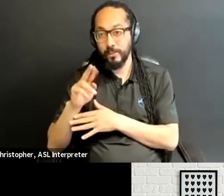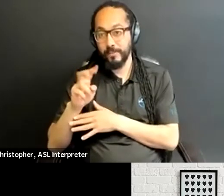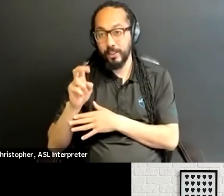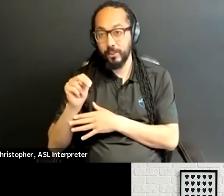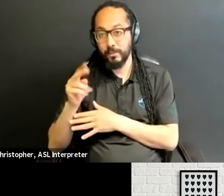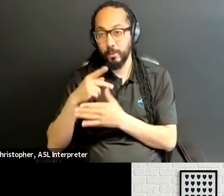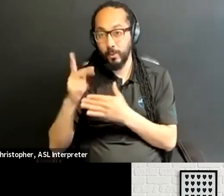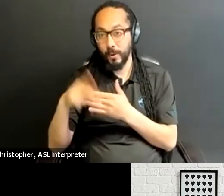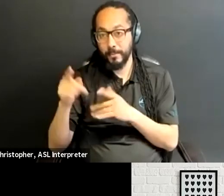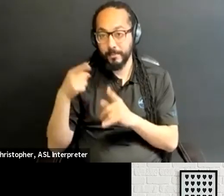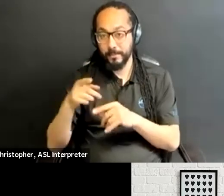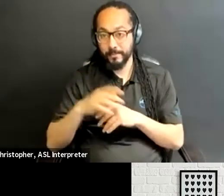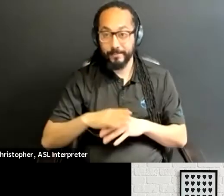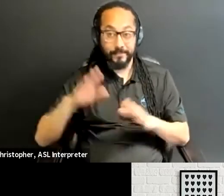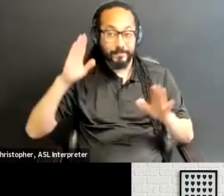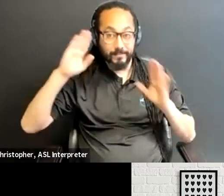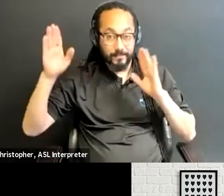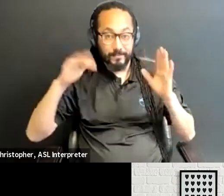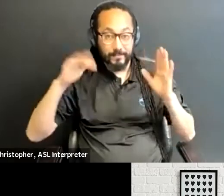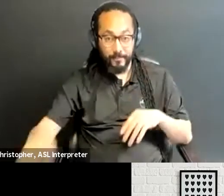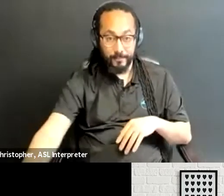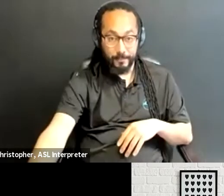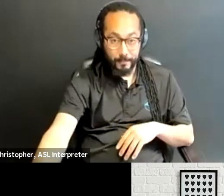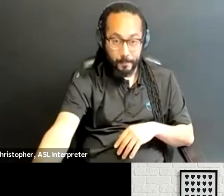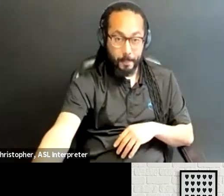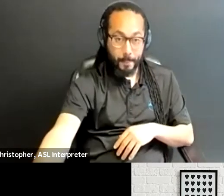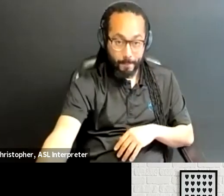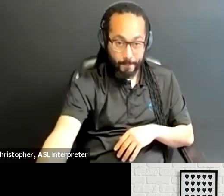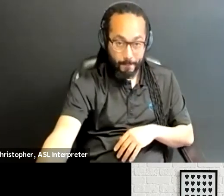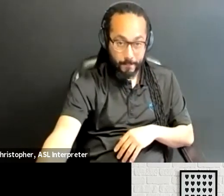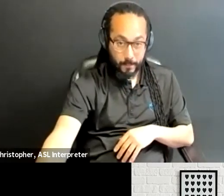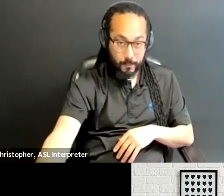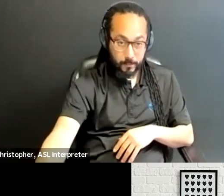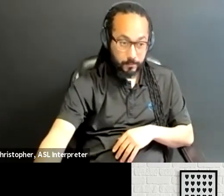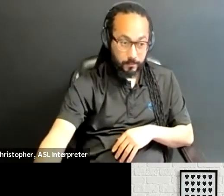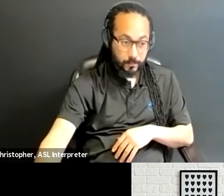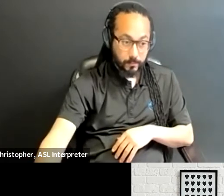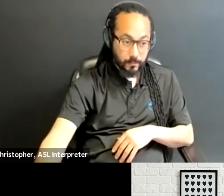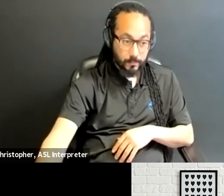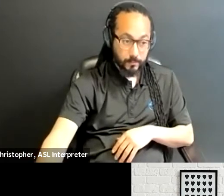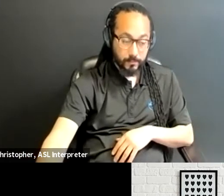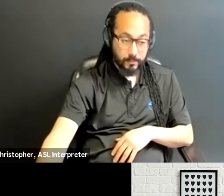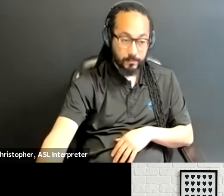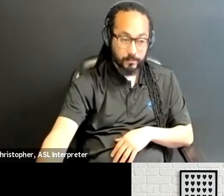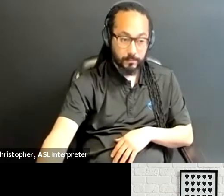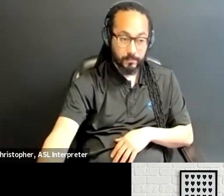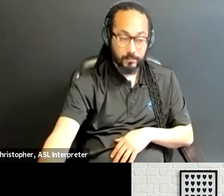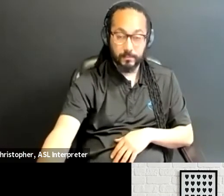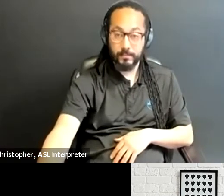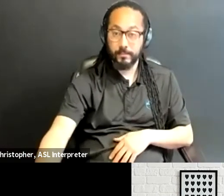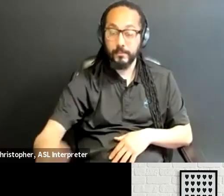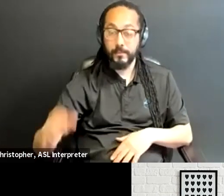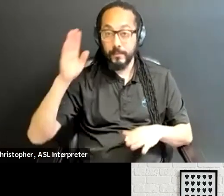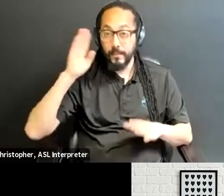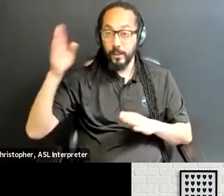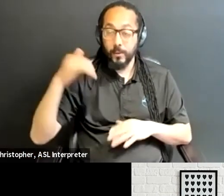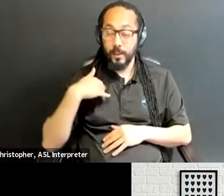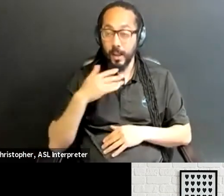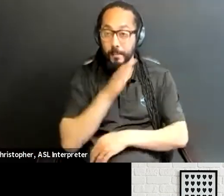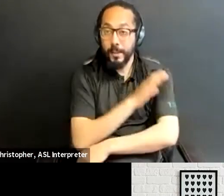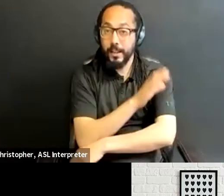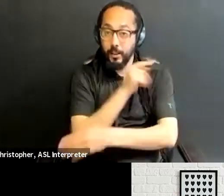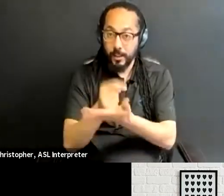Hi everyone, I'm Kelsey. As Benta mentioned, I am a clinical therapist at Radius and the program coordinator of the Youth